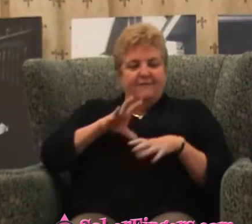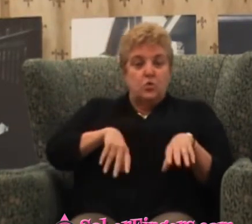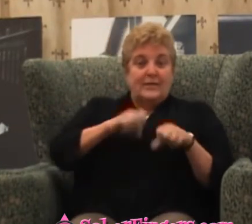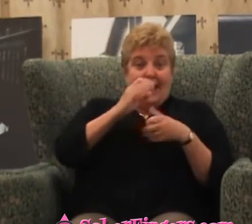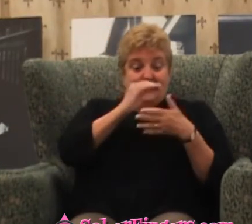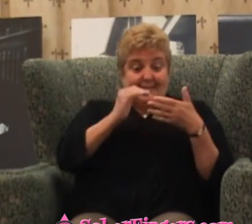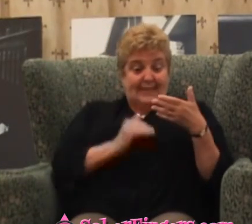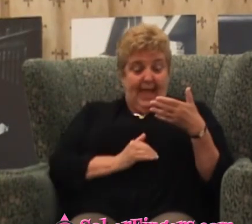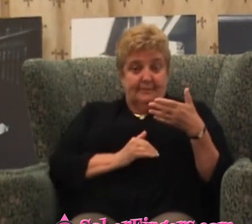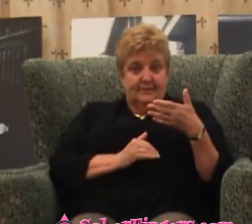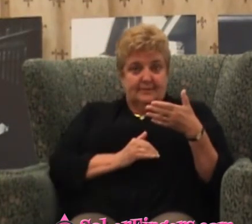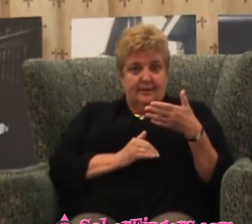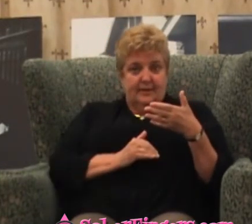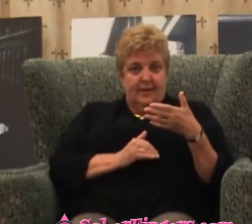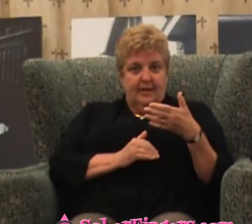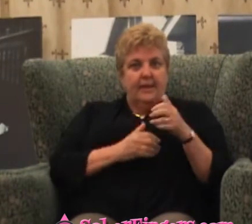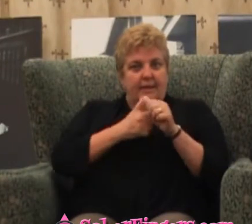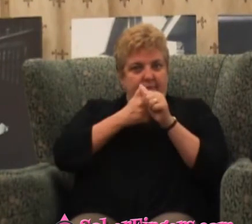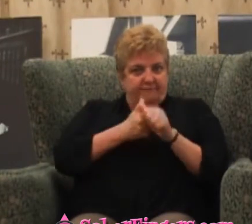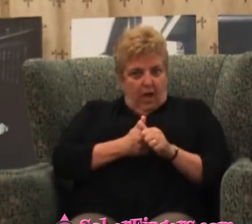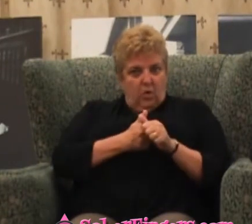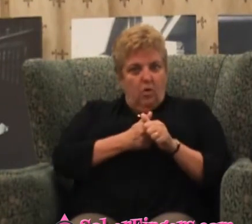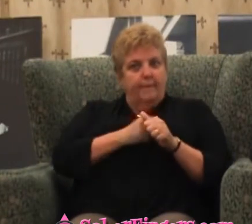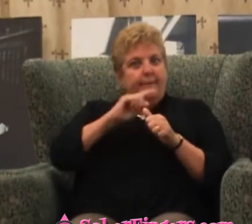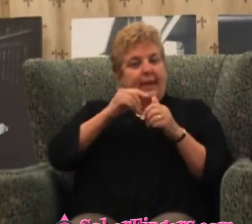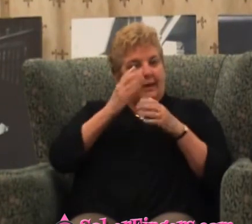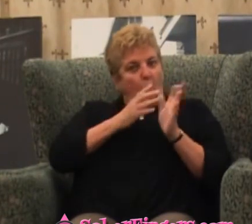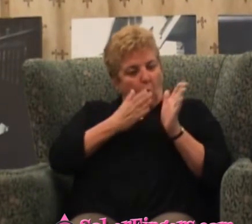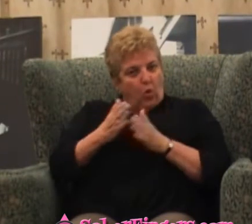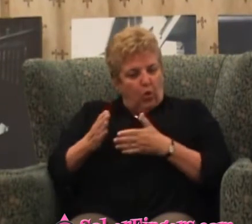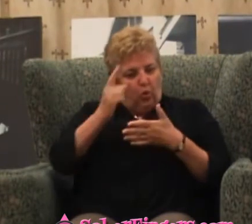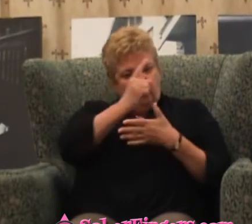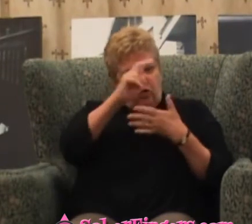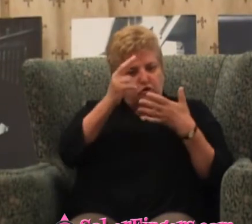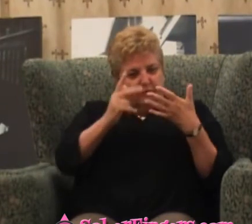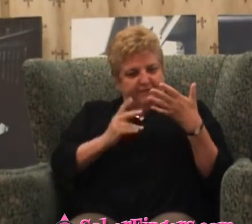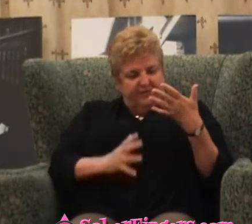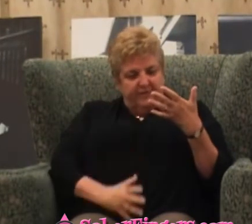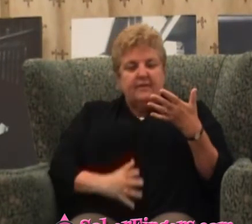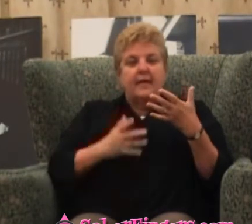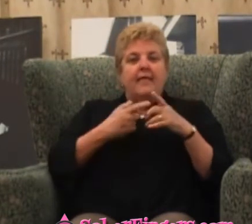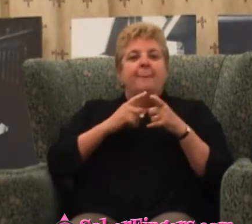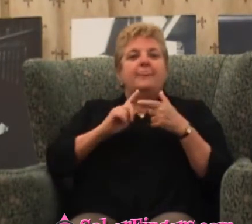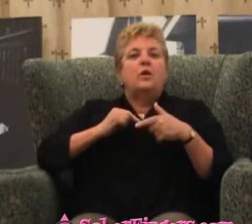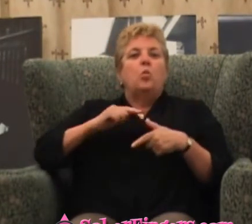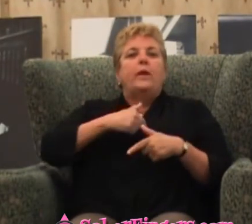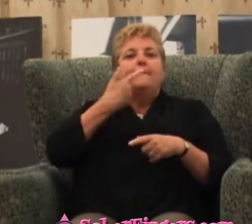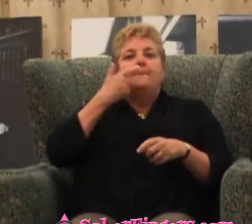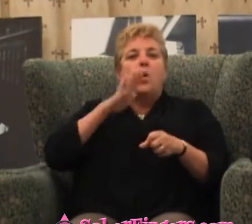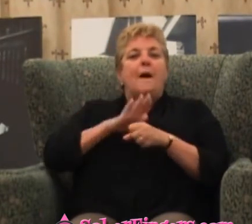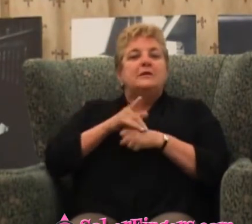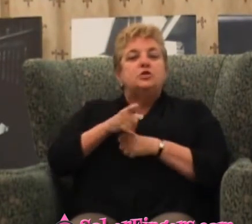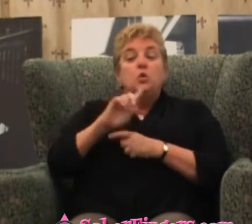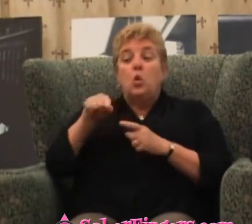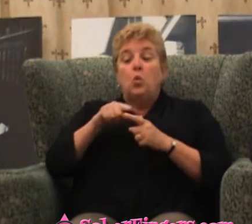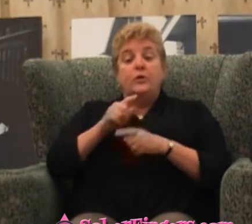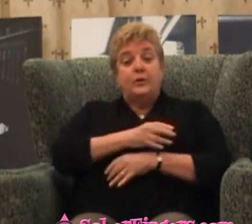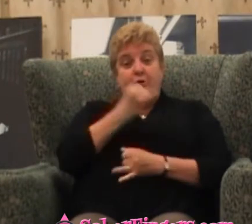in their continuity and in their entirety, we promise you that when you get to the end, that you